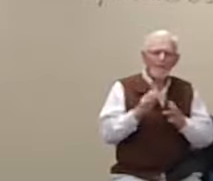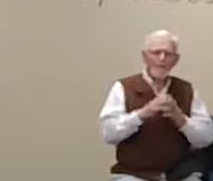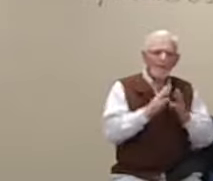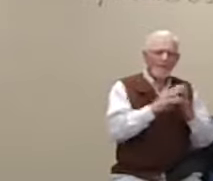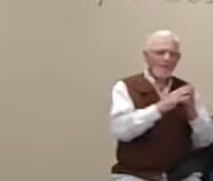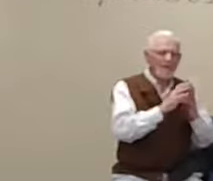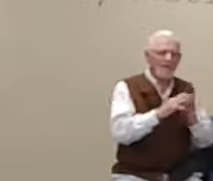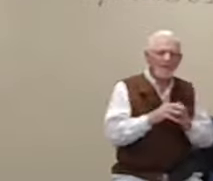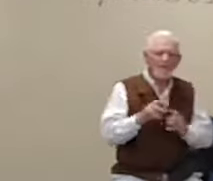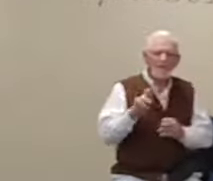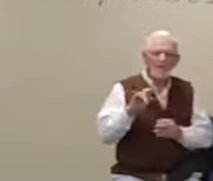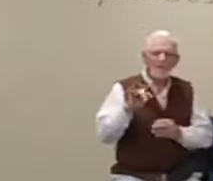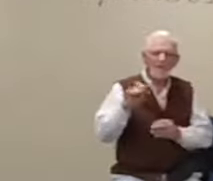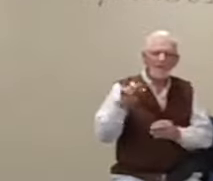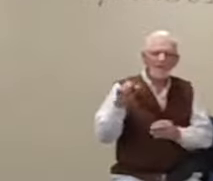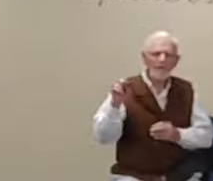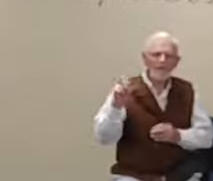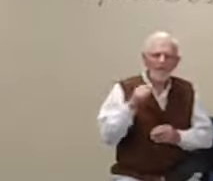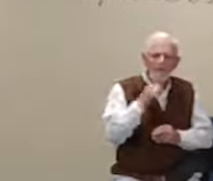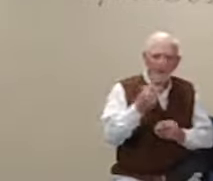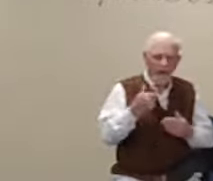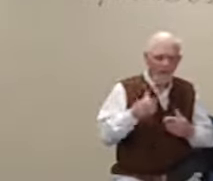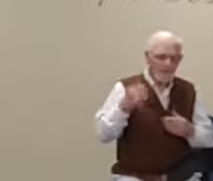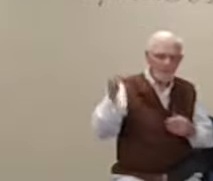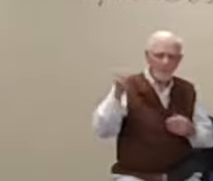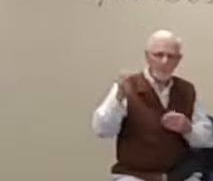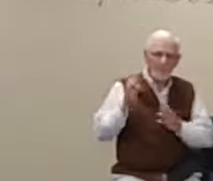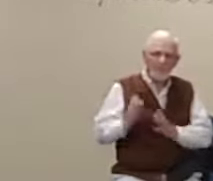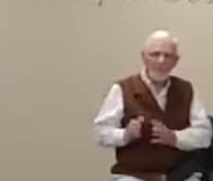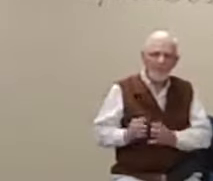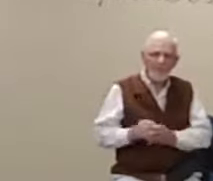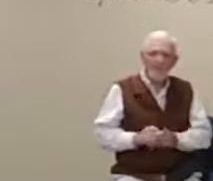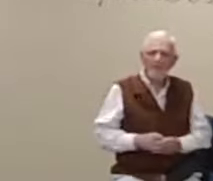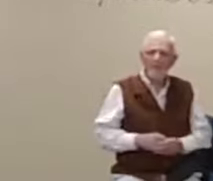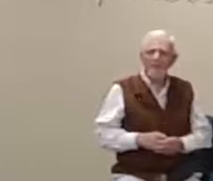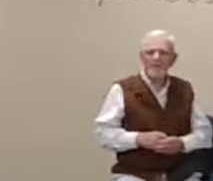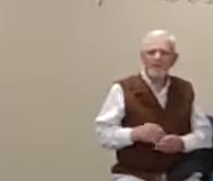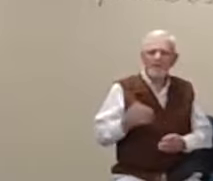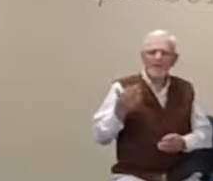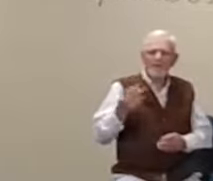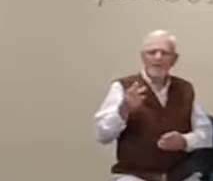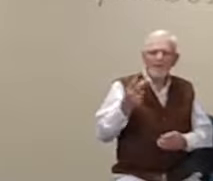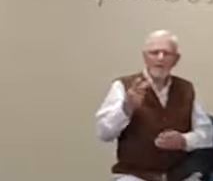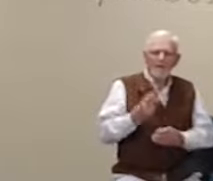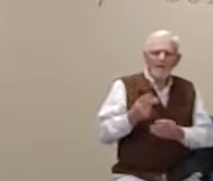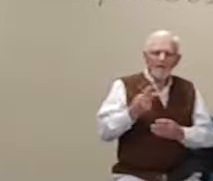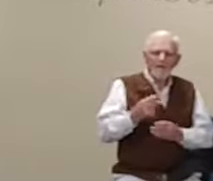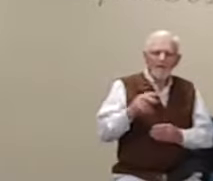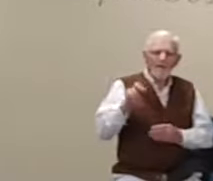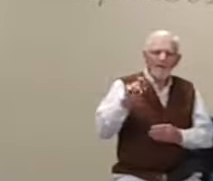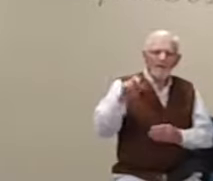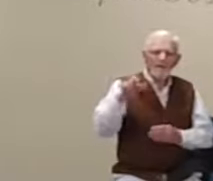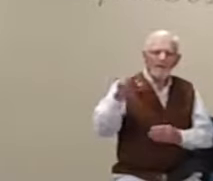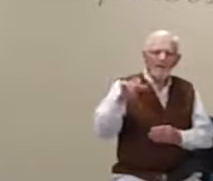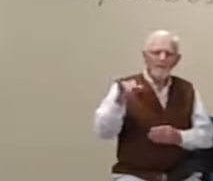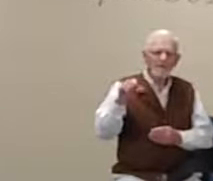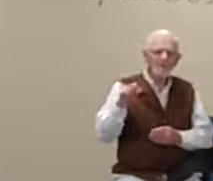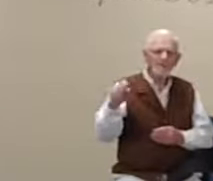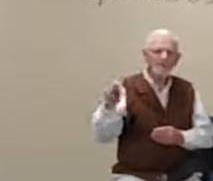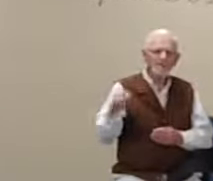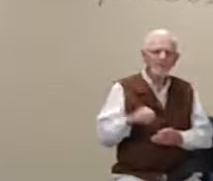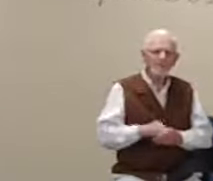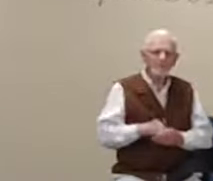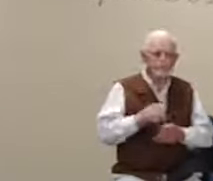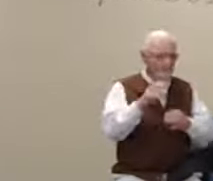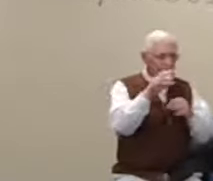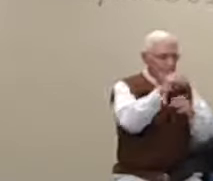that don't have a preacher. And they just, that they've made it these last 2 weeks. It's all about evangelism and reaching out and seeing, trying